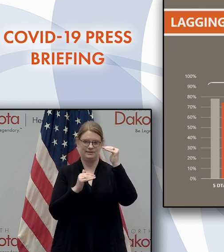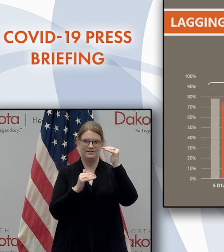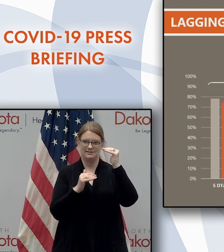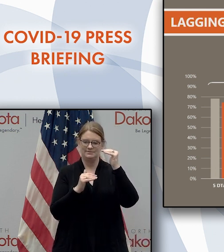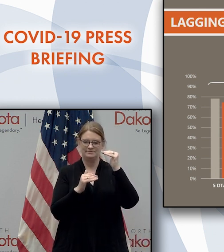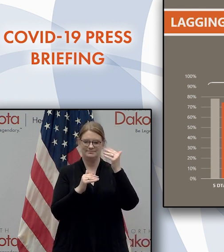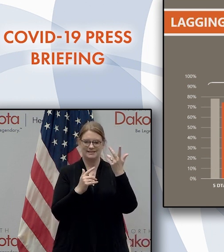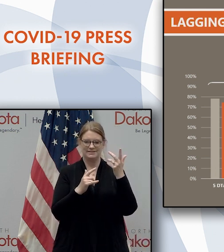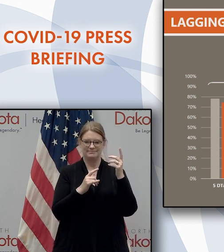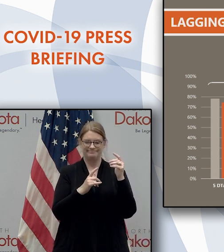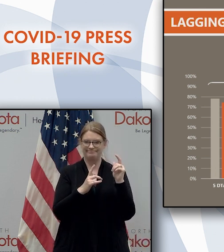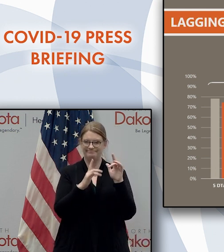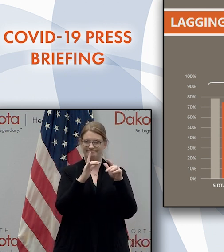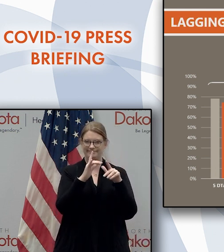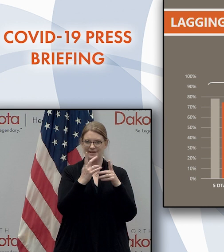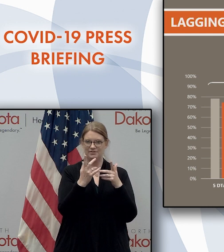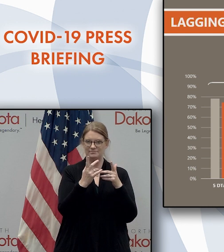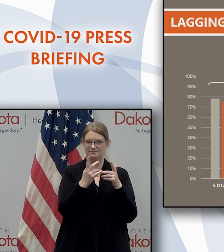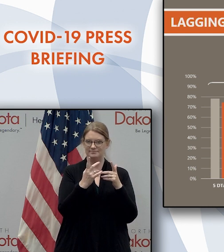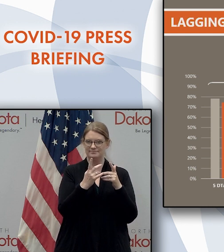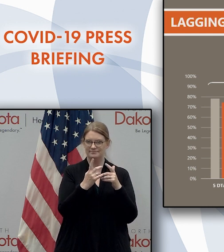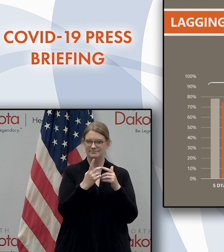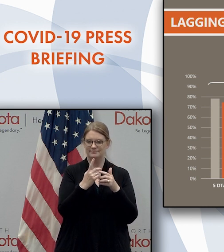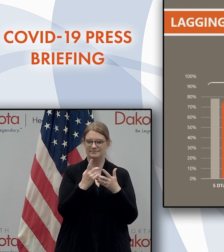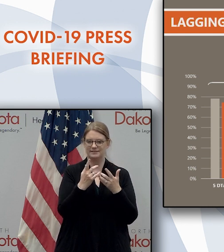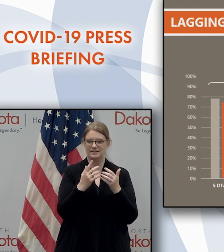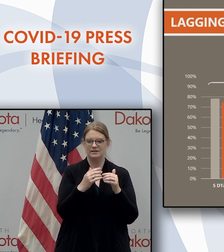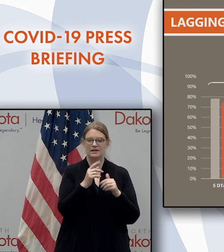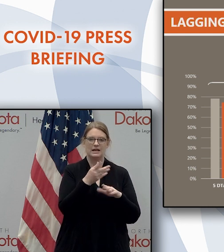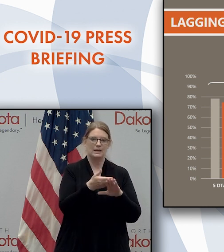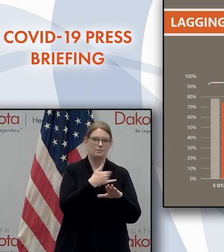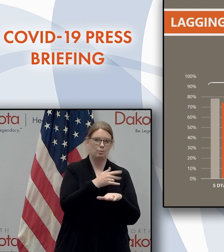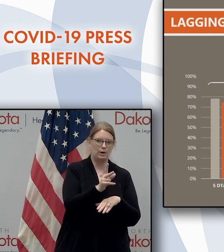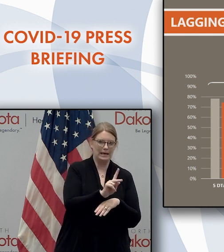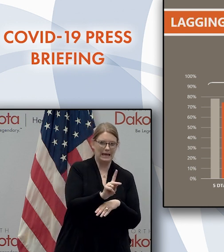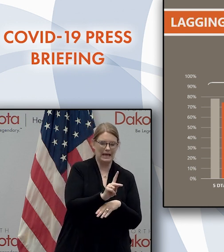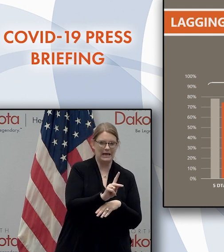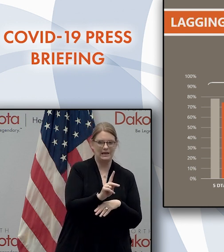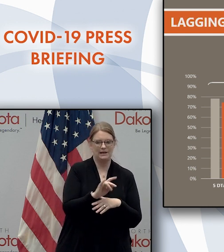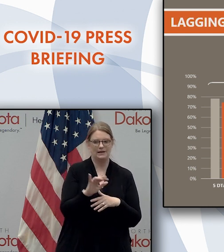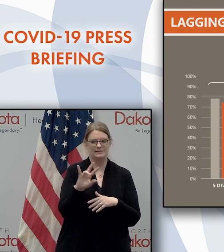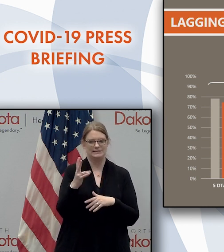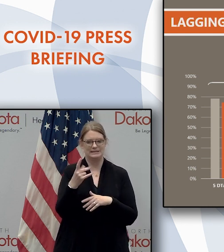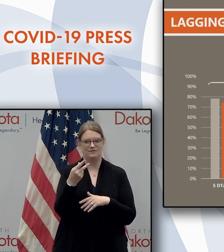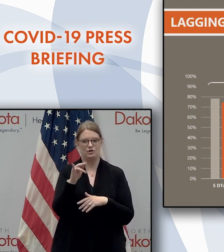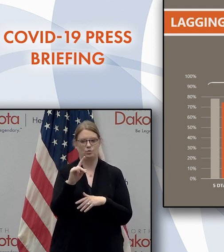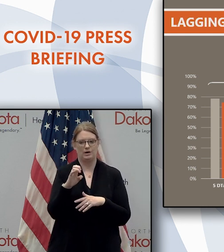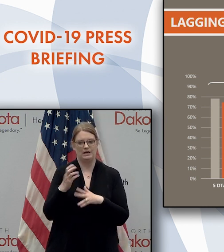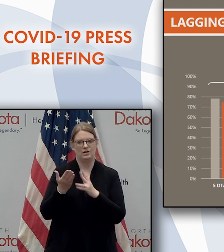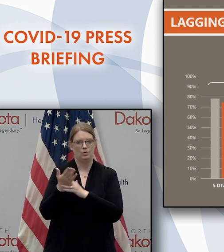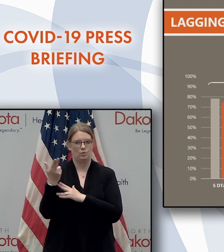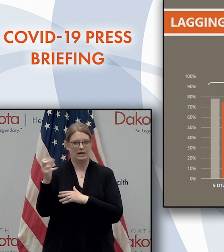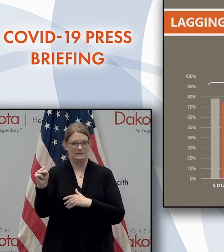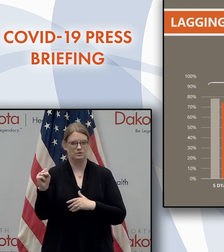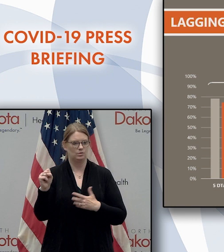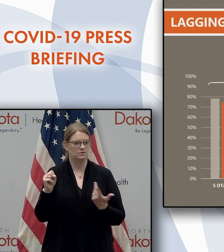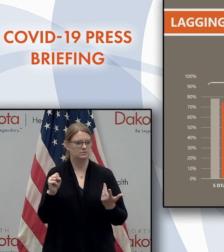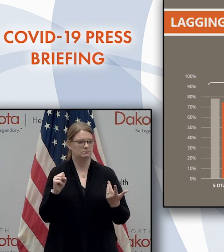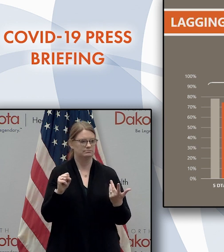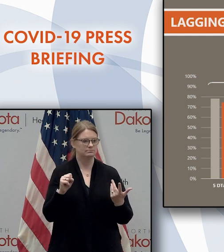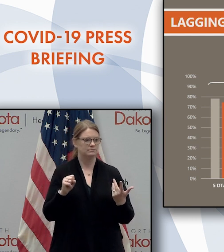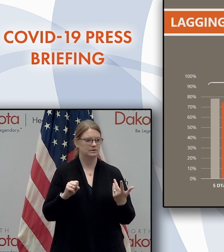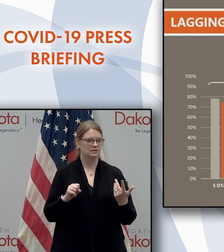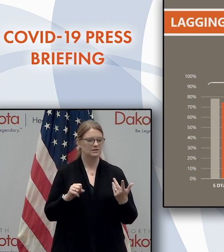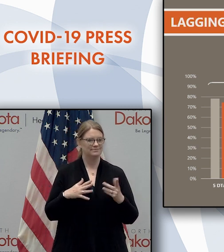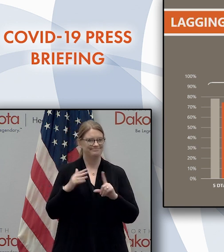some gaps there both in pre-K and in the 7th grade and up through high school. So this is, again,